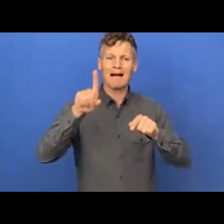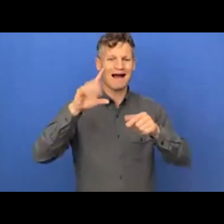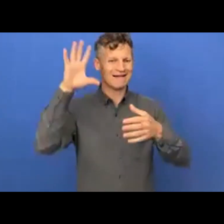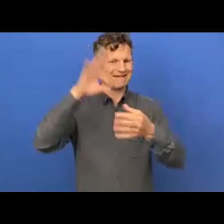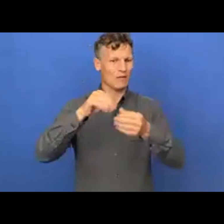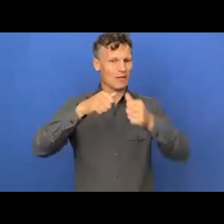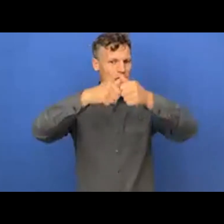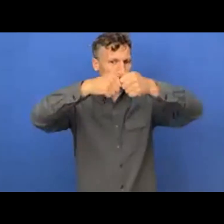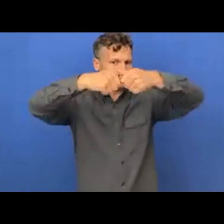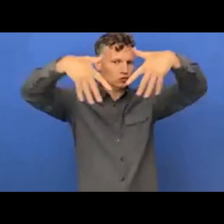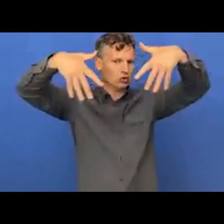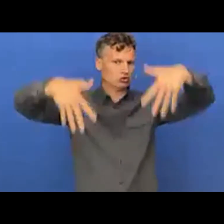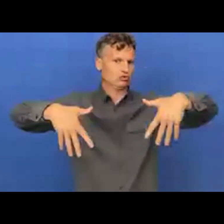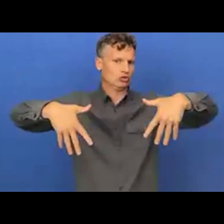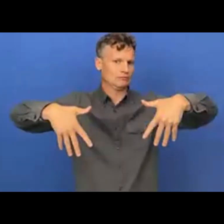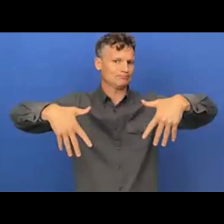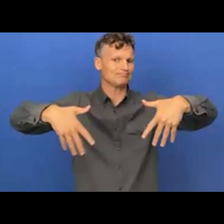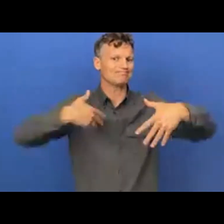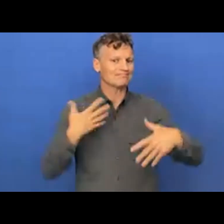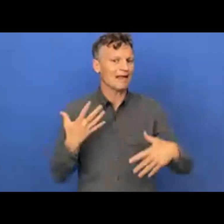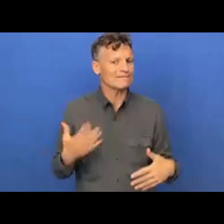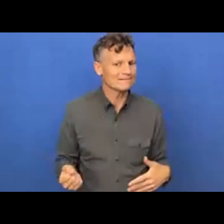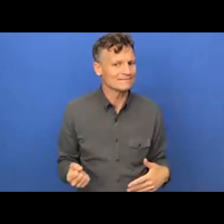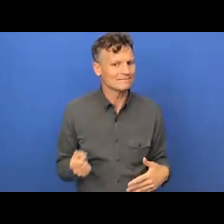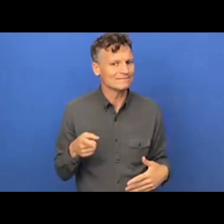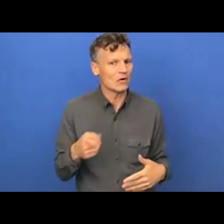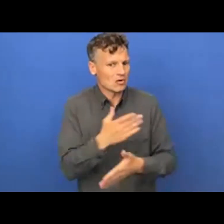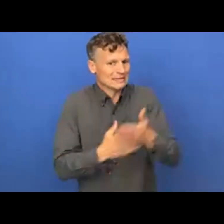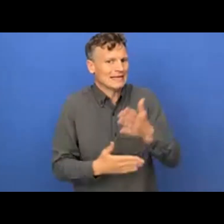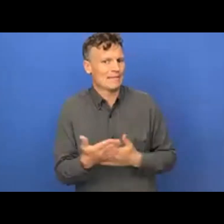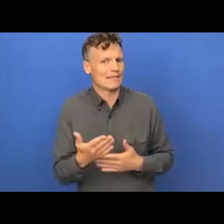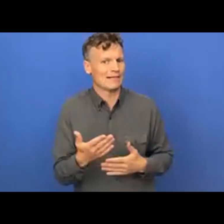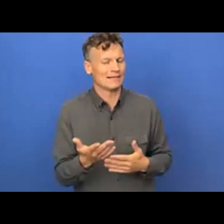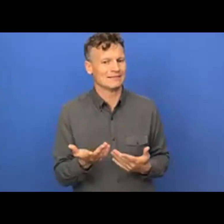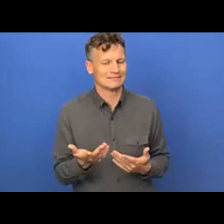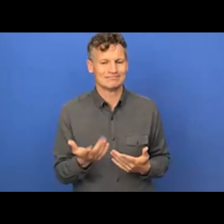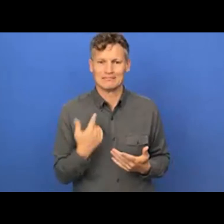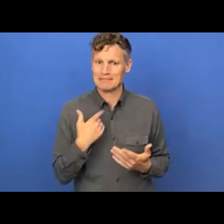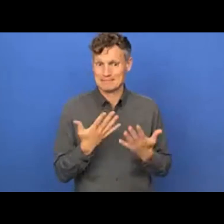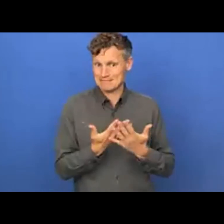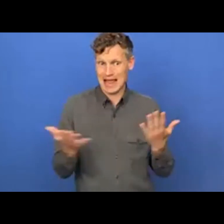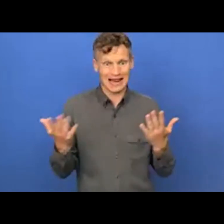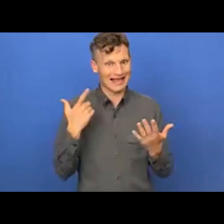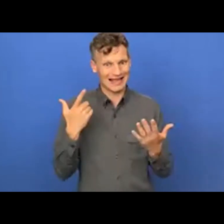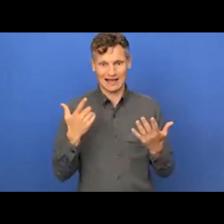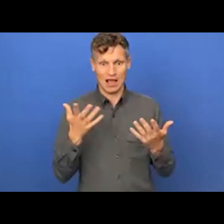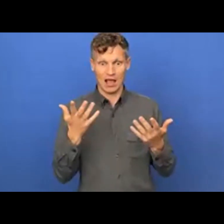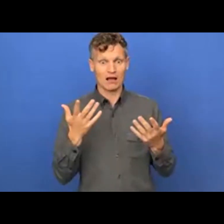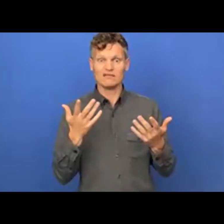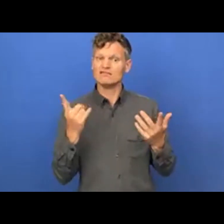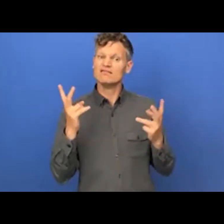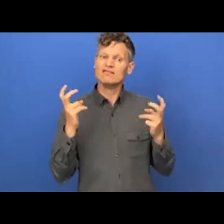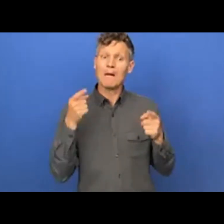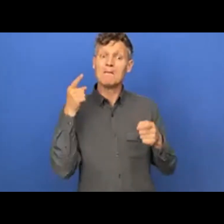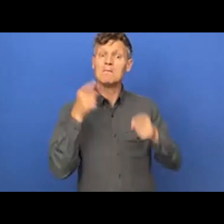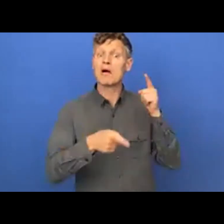handicapped. And here I should also refer to the lack of accessibility in all its different forms in terms